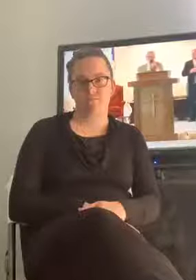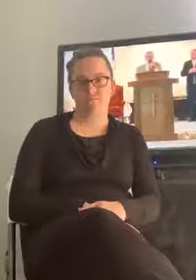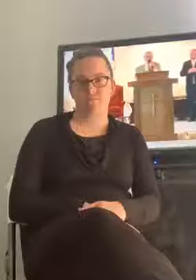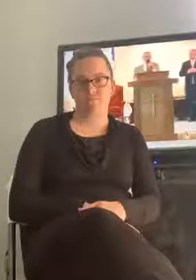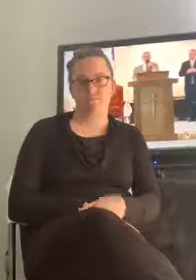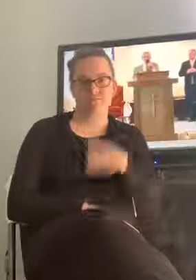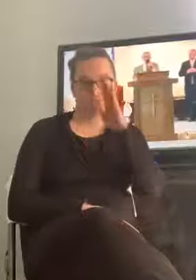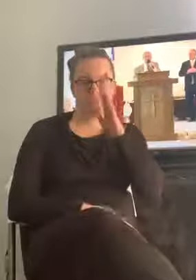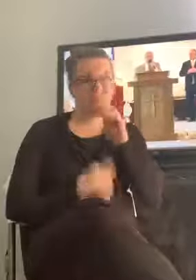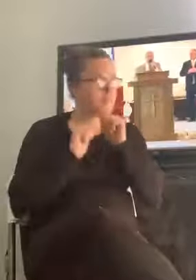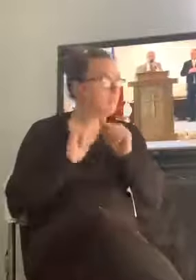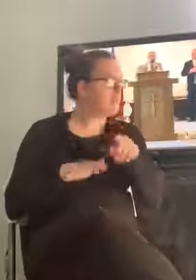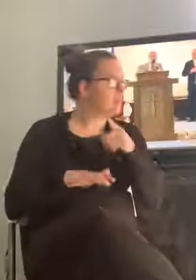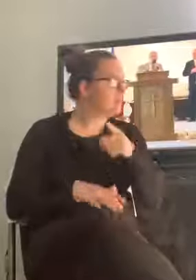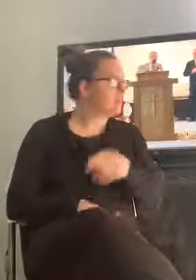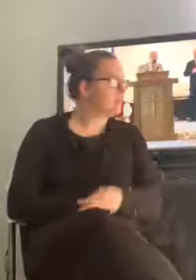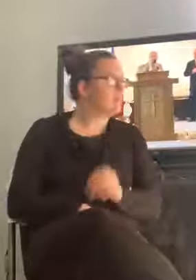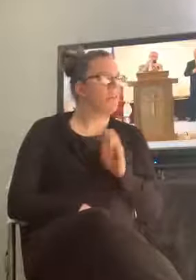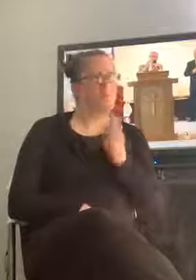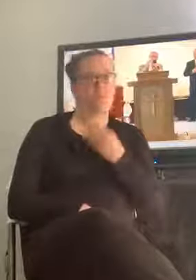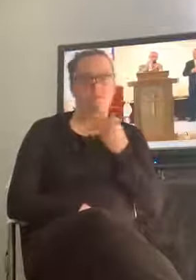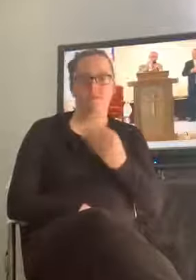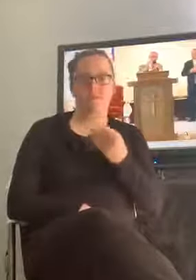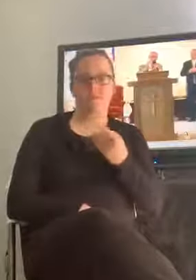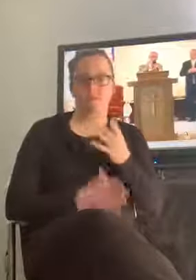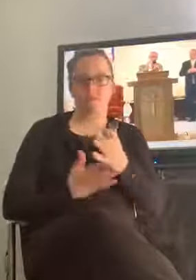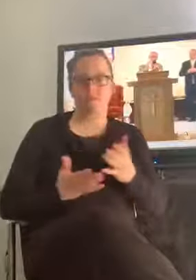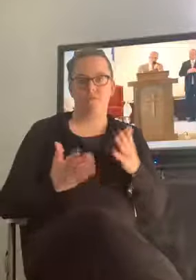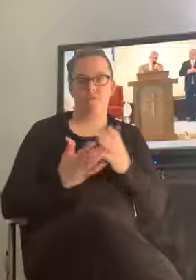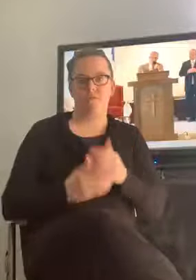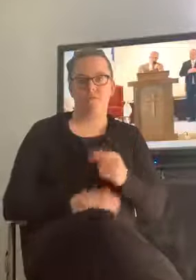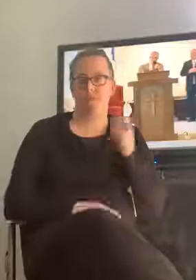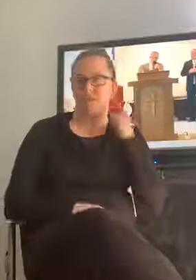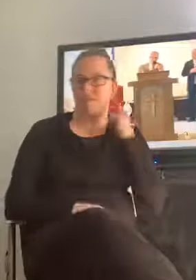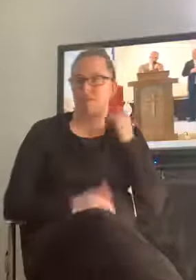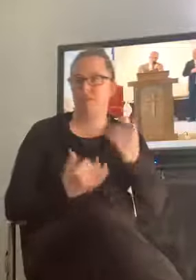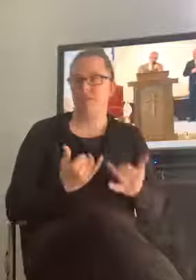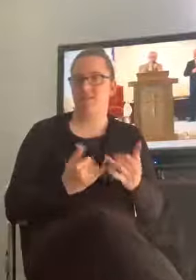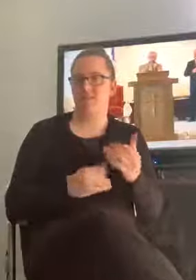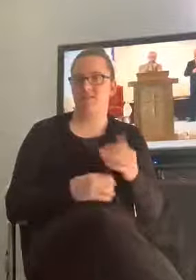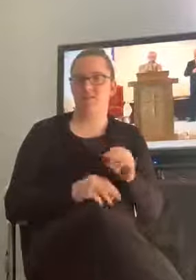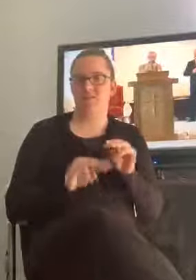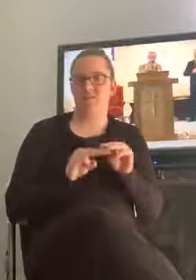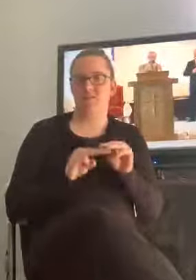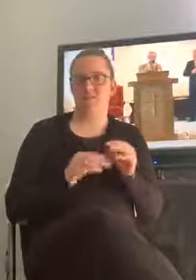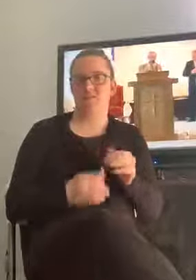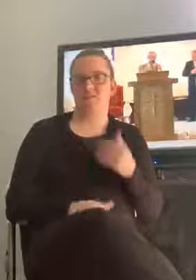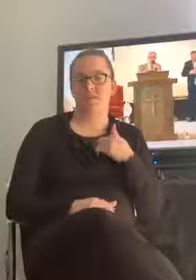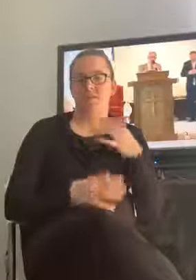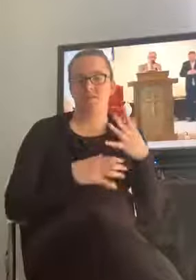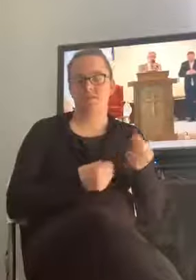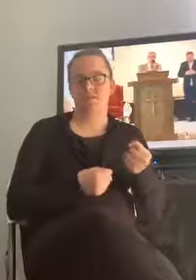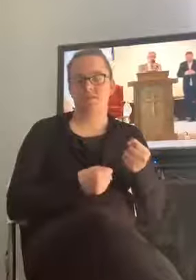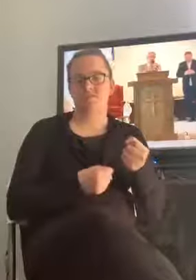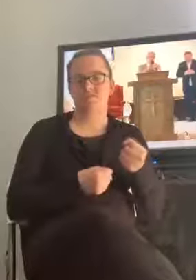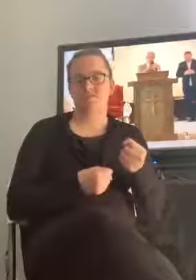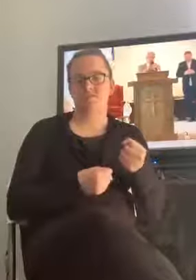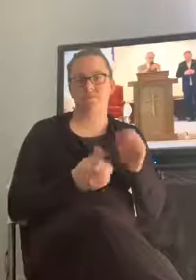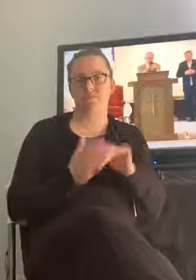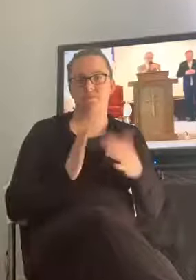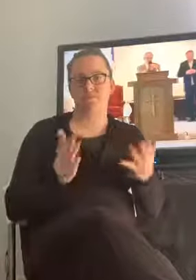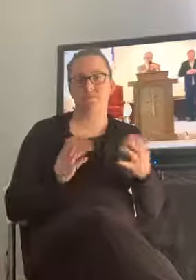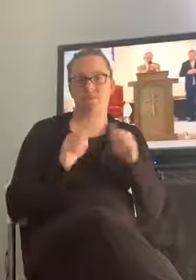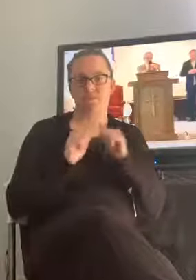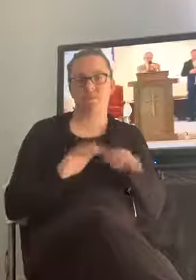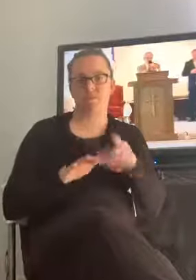So God bless you. We appreciate you being with us today, listening to this service here today. I trust that the Word of God be a blessing